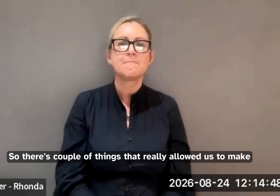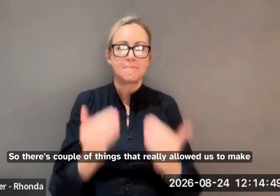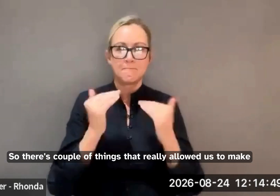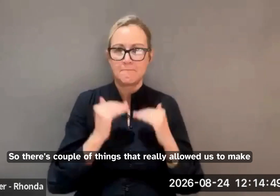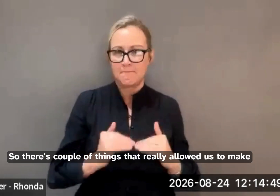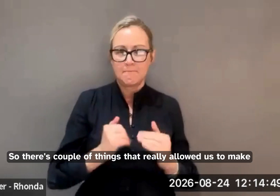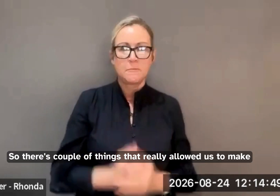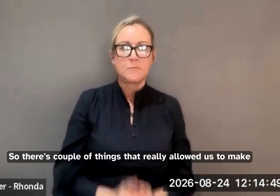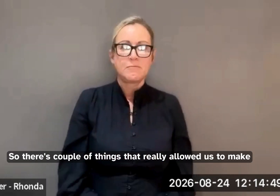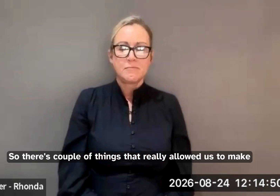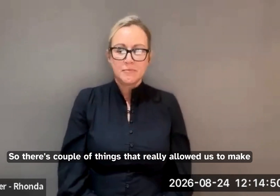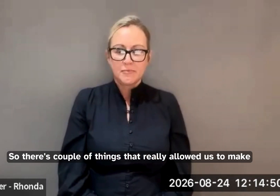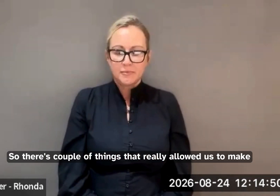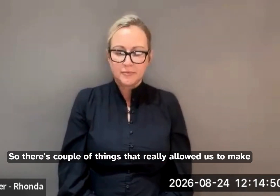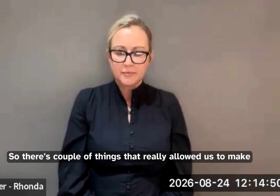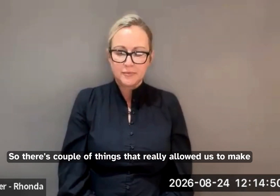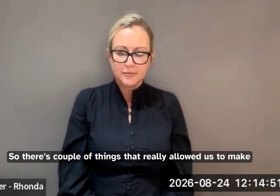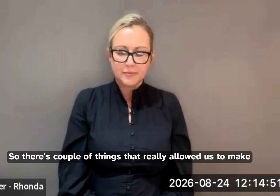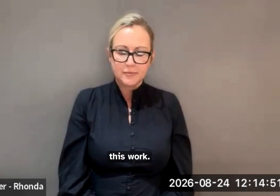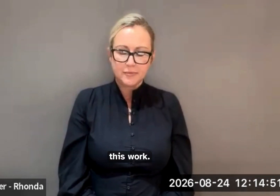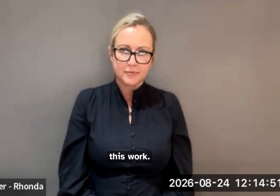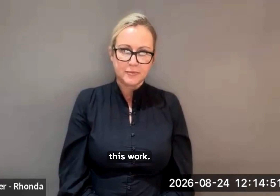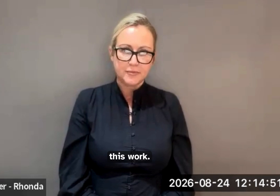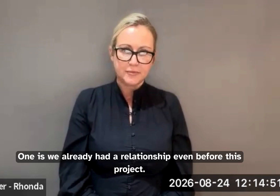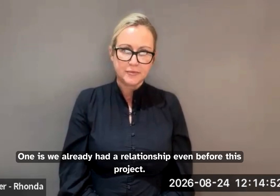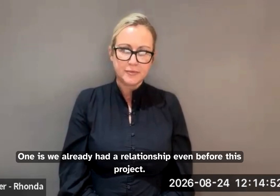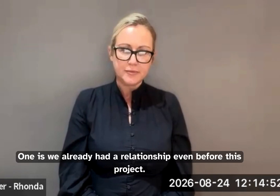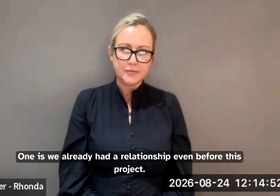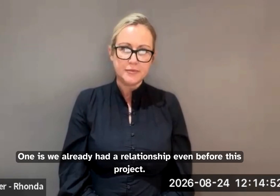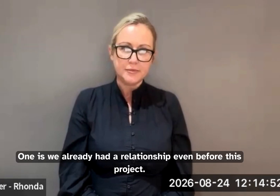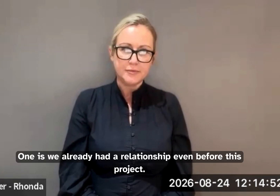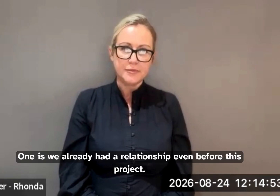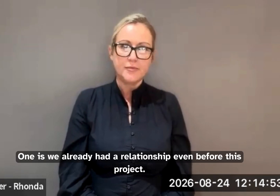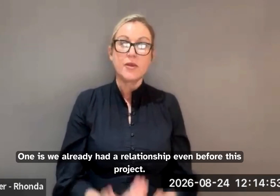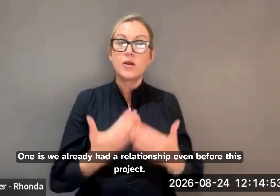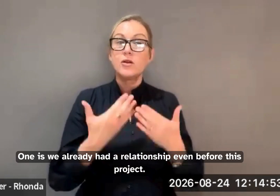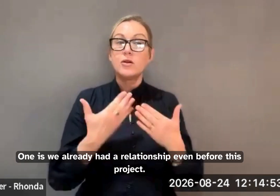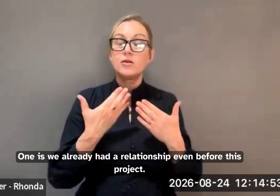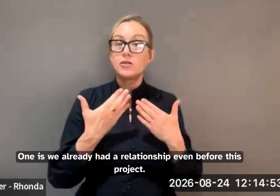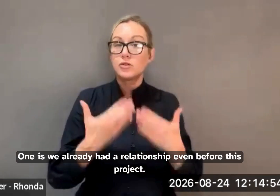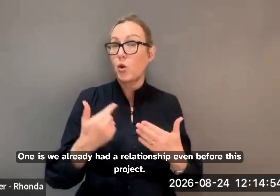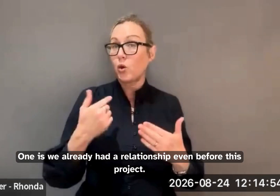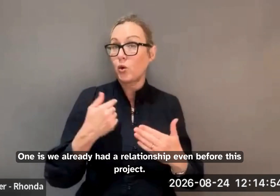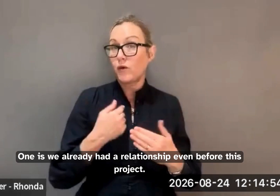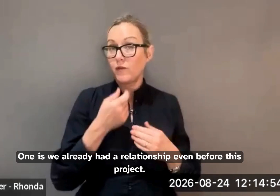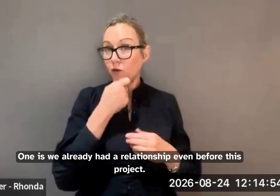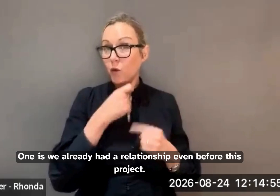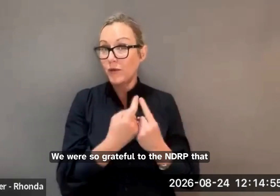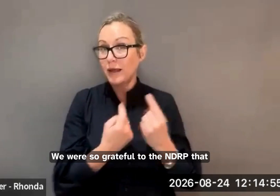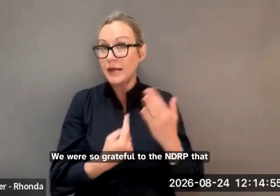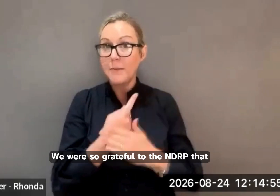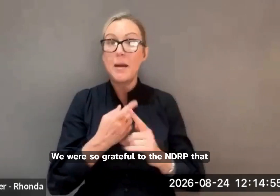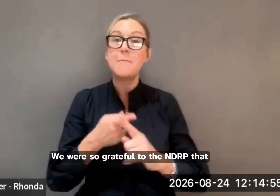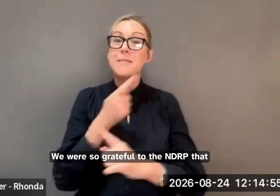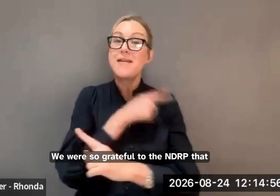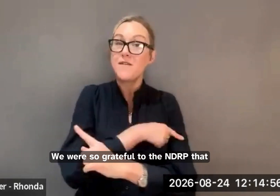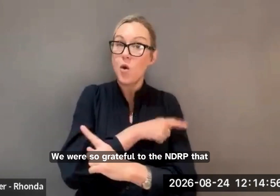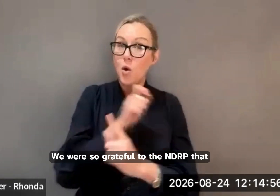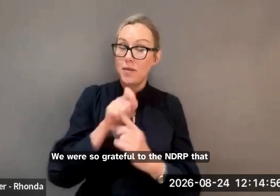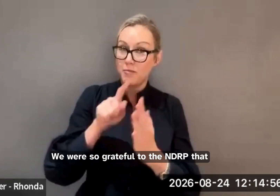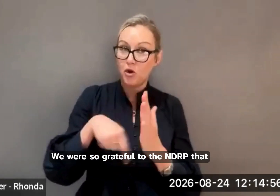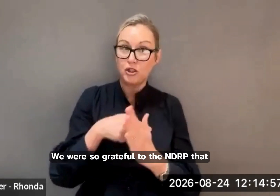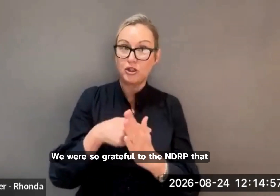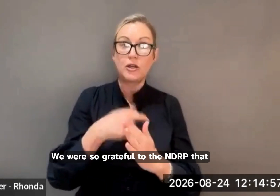So there's a couple of things that really allowed us to make this work. One is we already had a relationship even before this project. We were so grateful